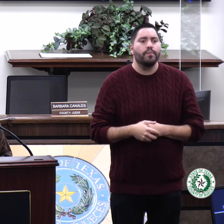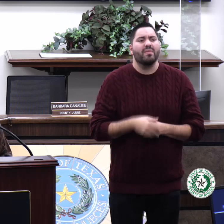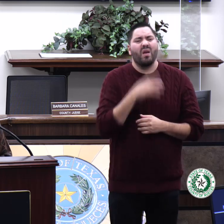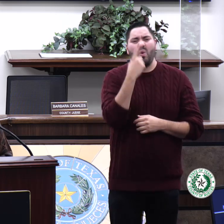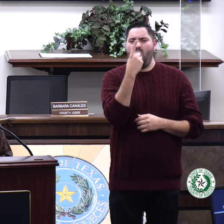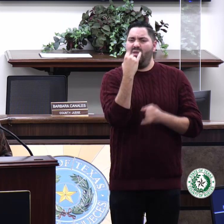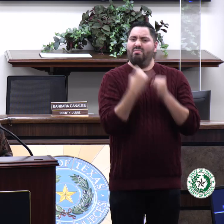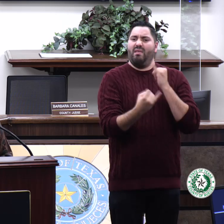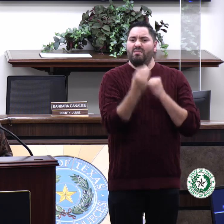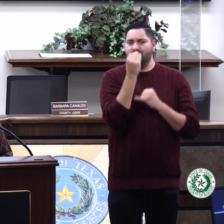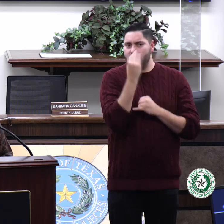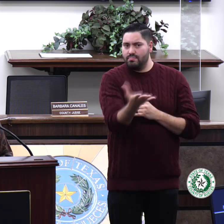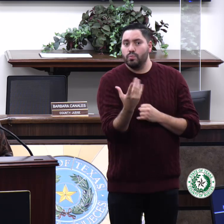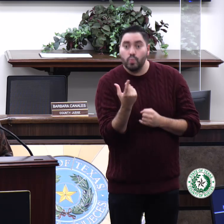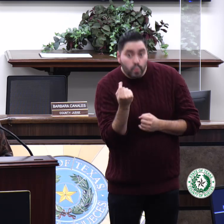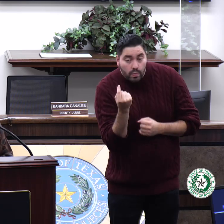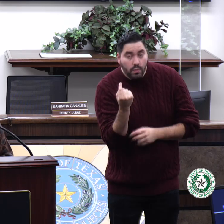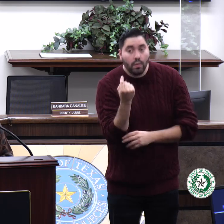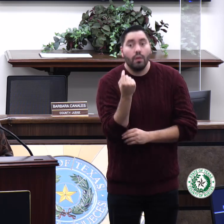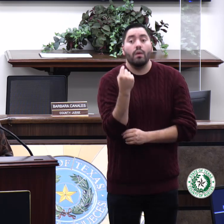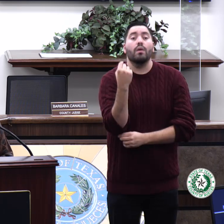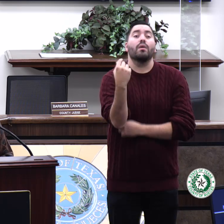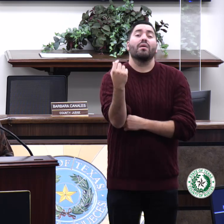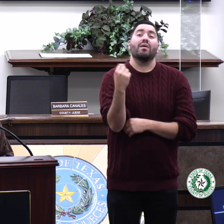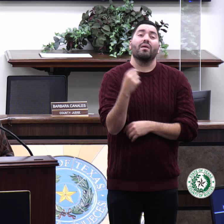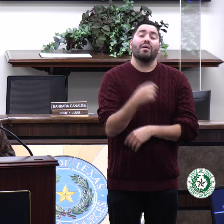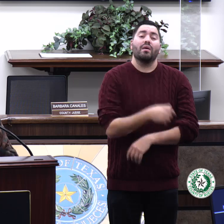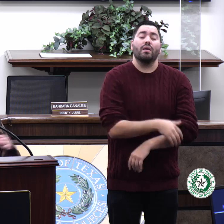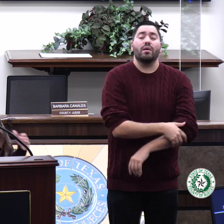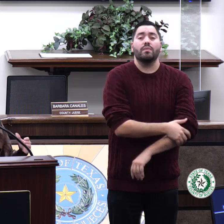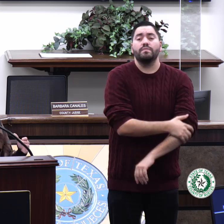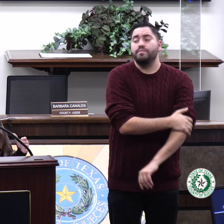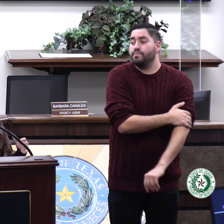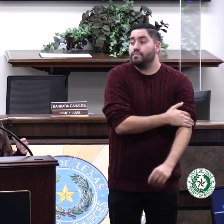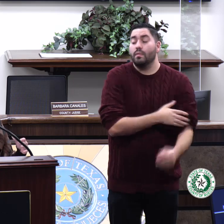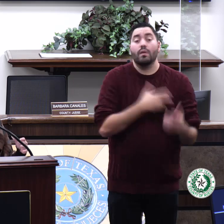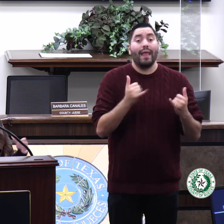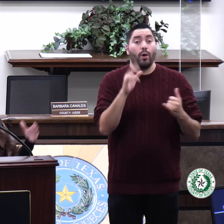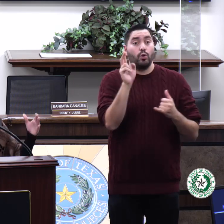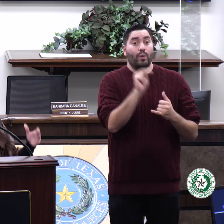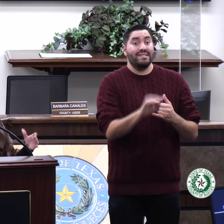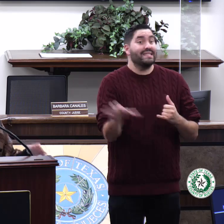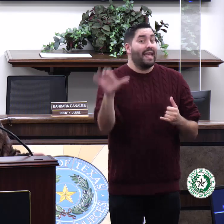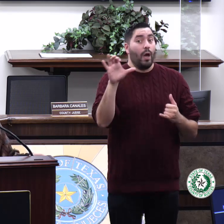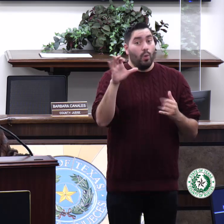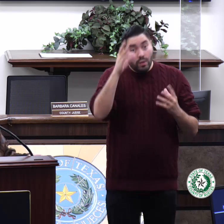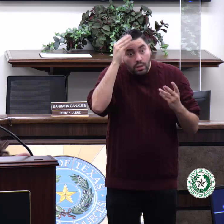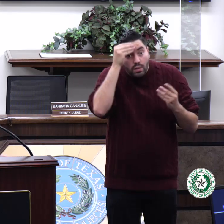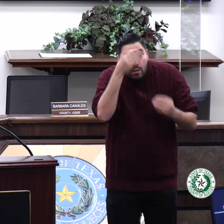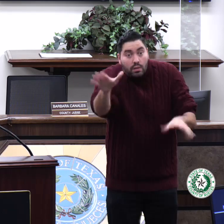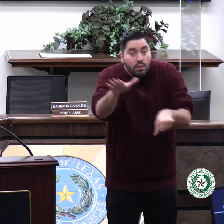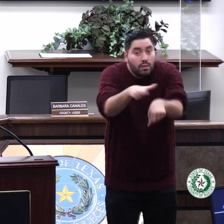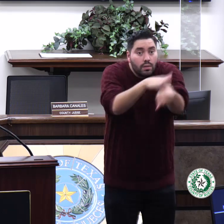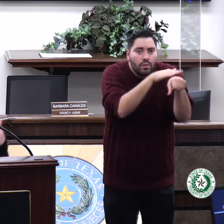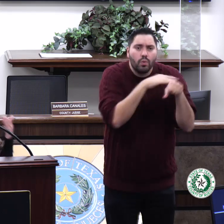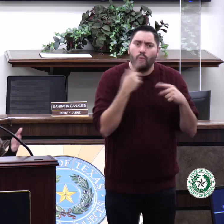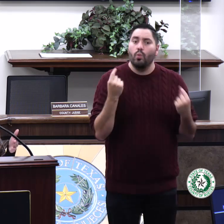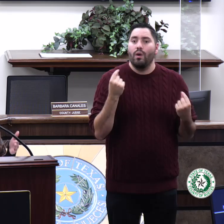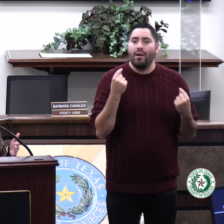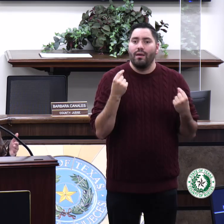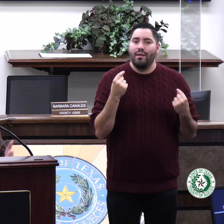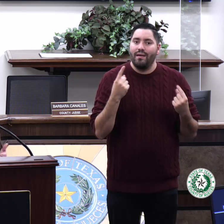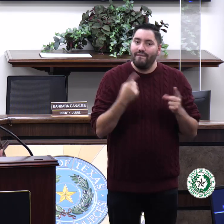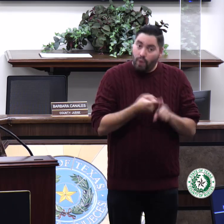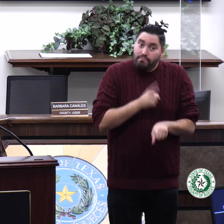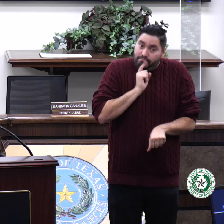piece of information. And if there is such a thing as Nueces County breaking news, this is it. And it comes to us from the real